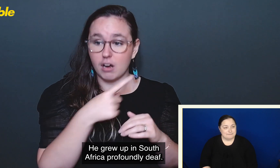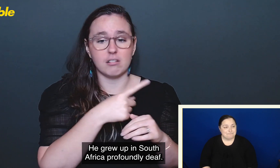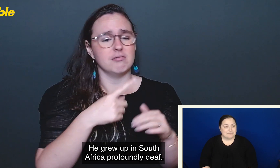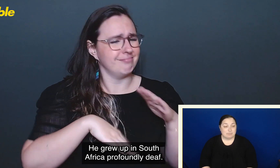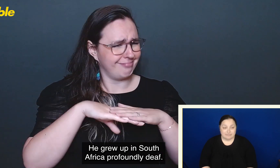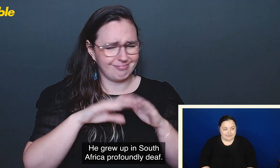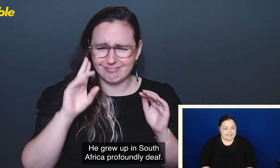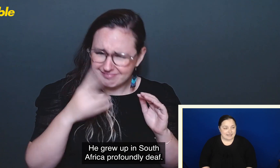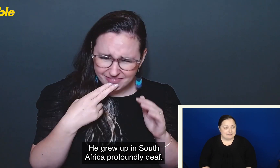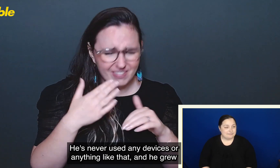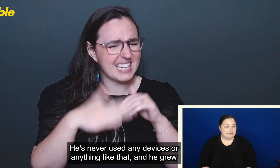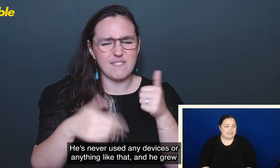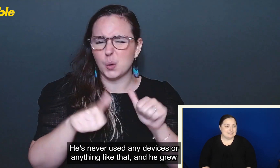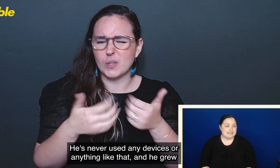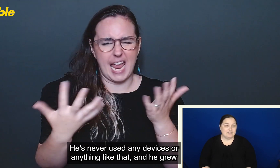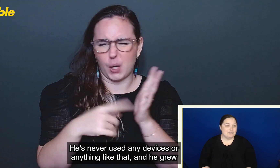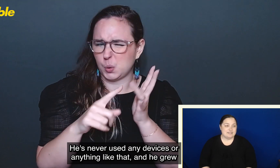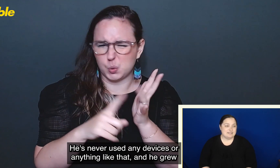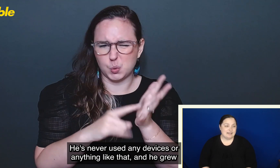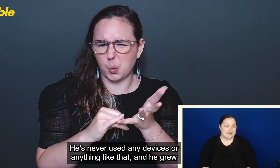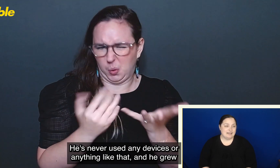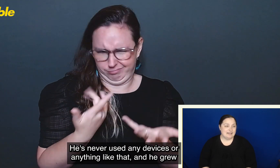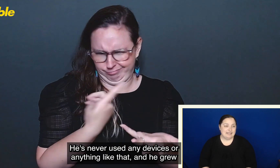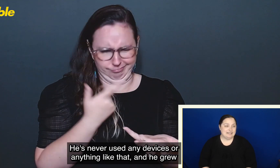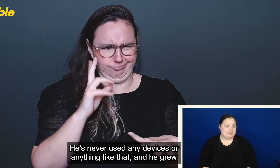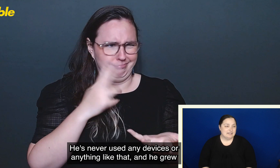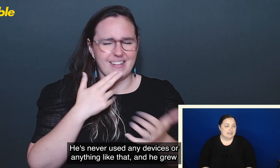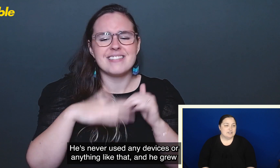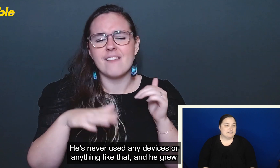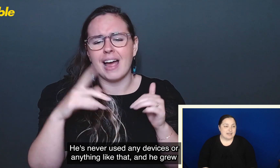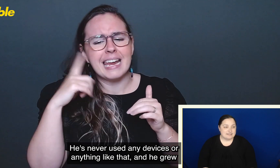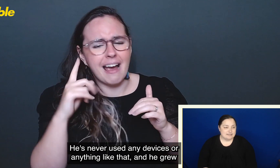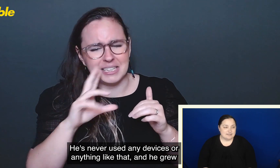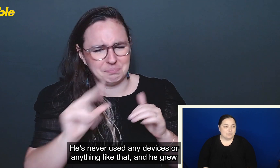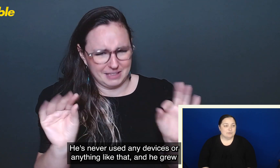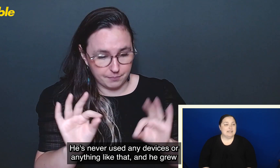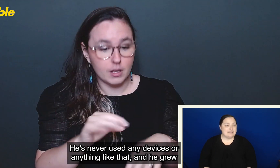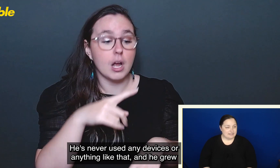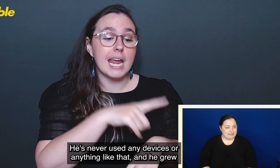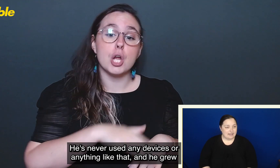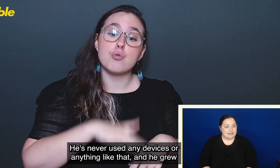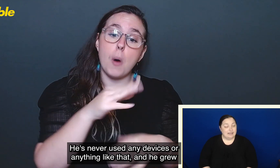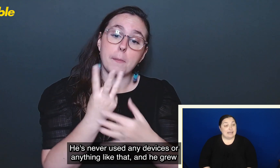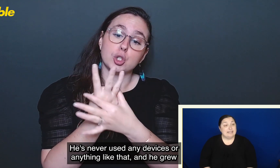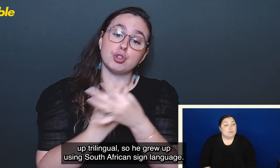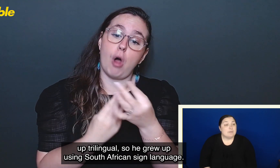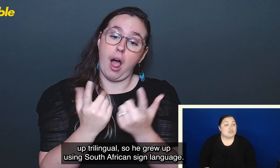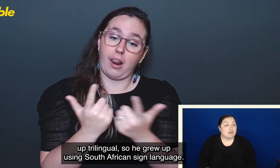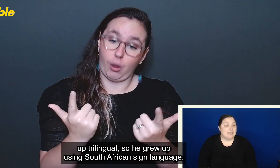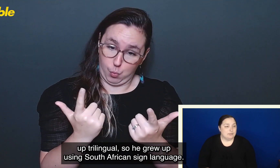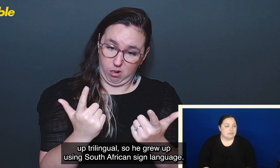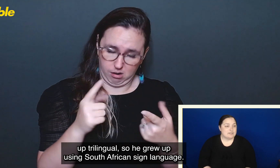Africa, profoundly deaf. He's never used any devices or anything like that. And he grew